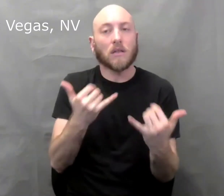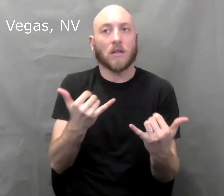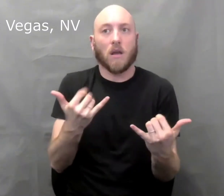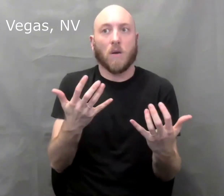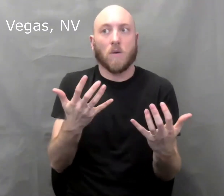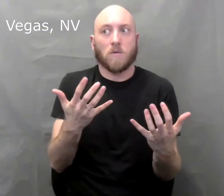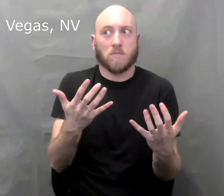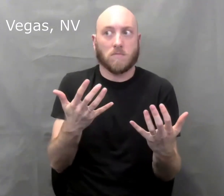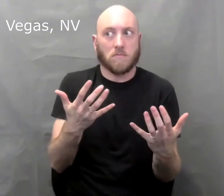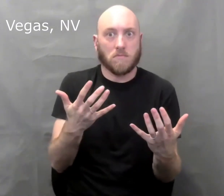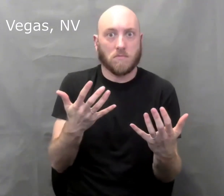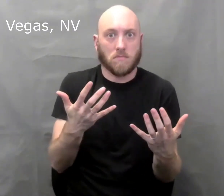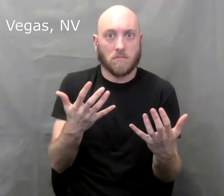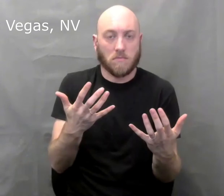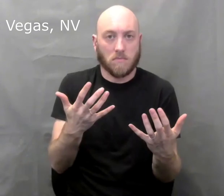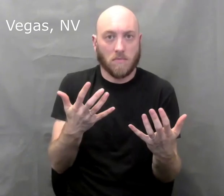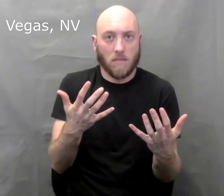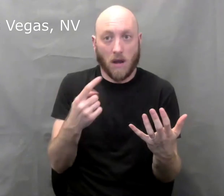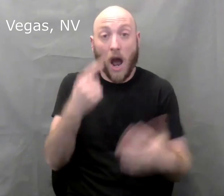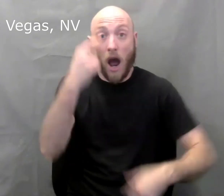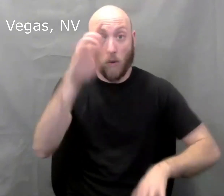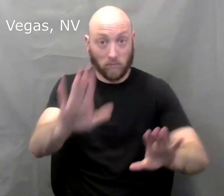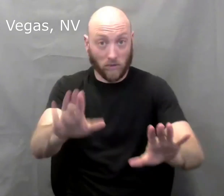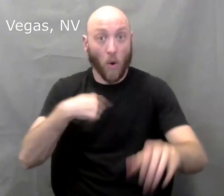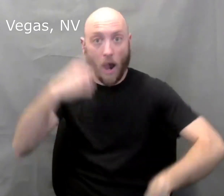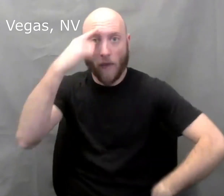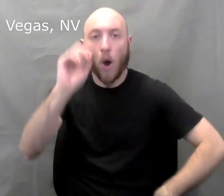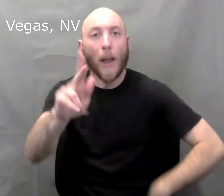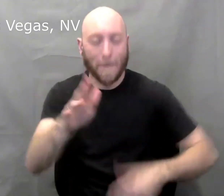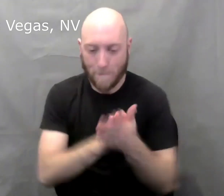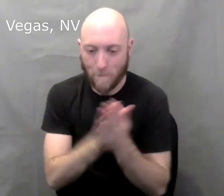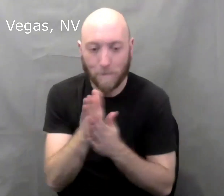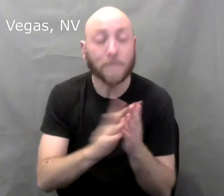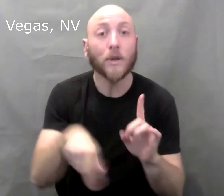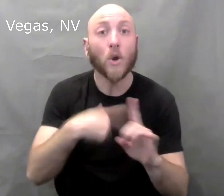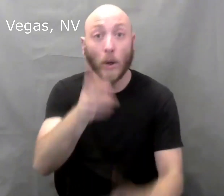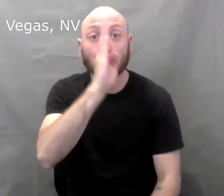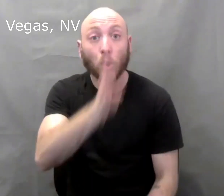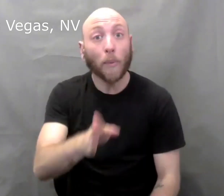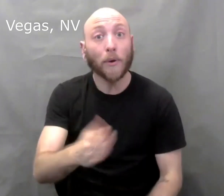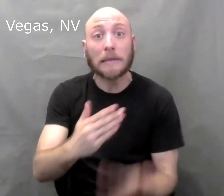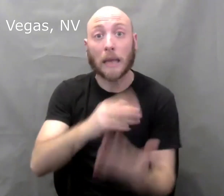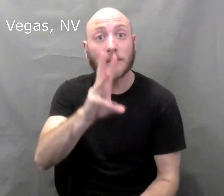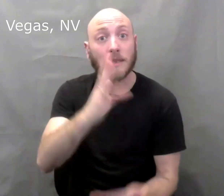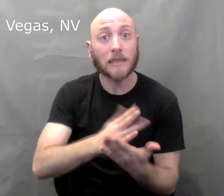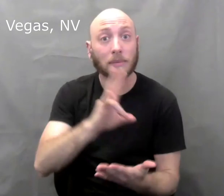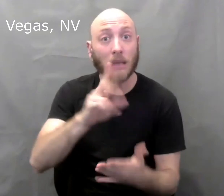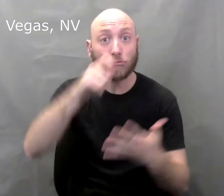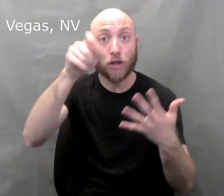And I thought that all of those things were just going to be taken from me. And